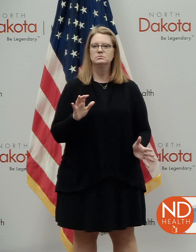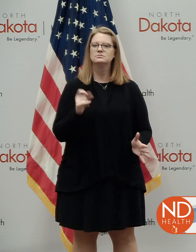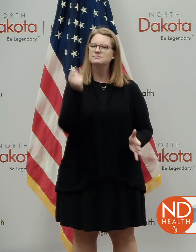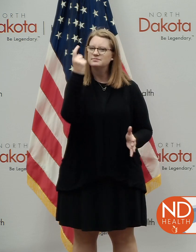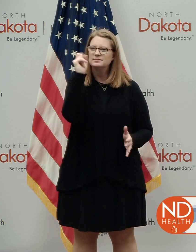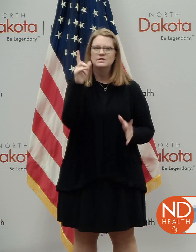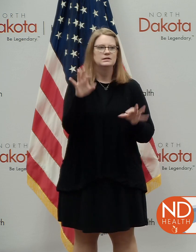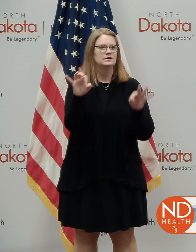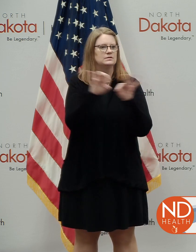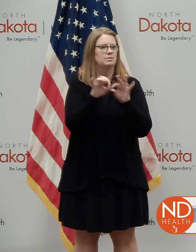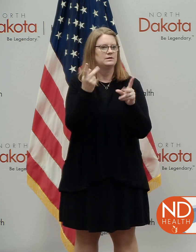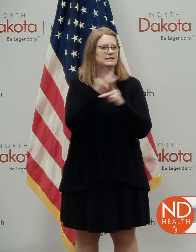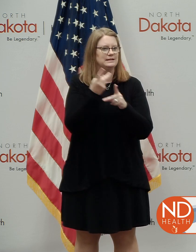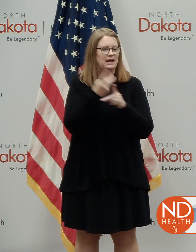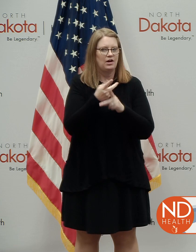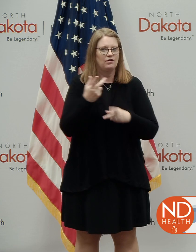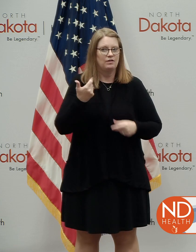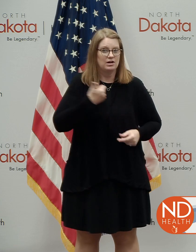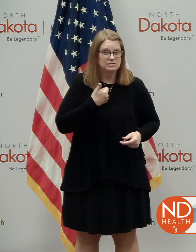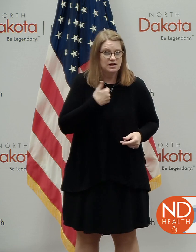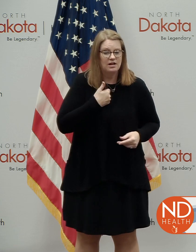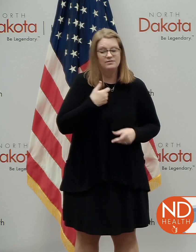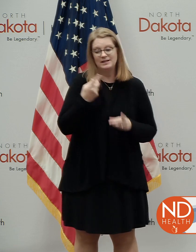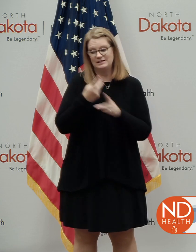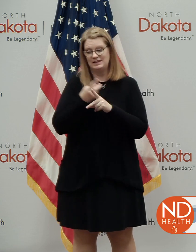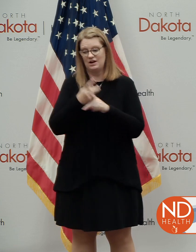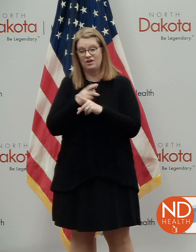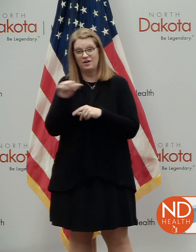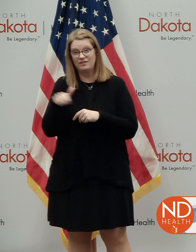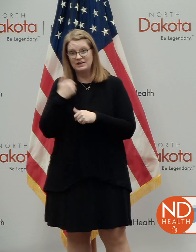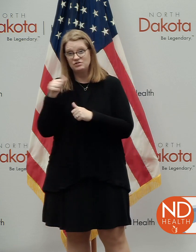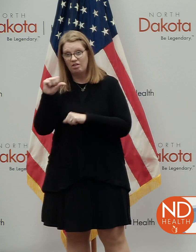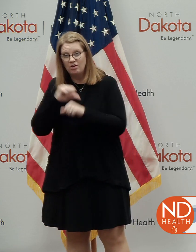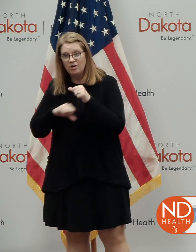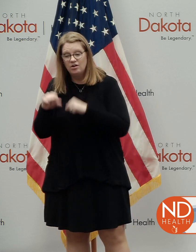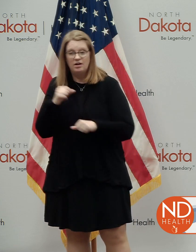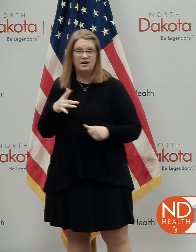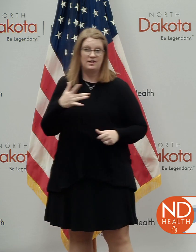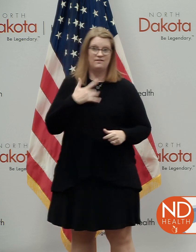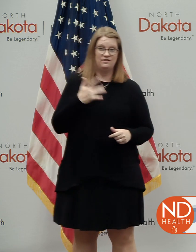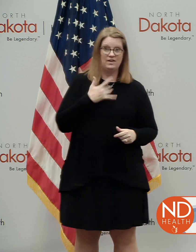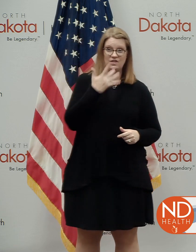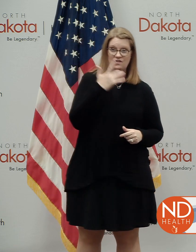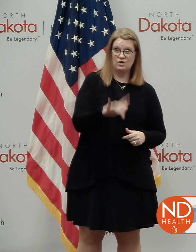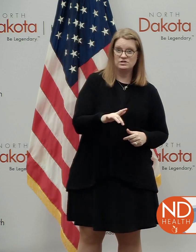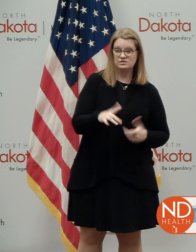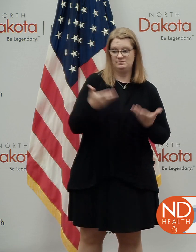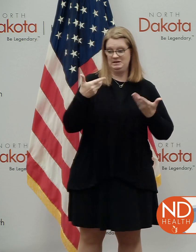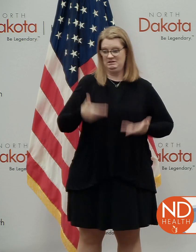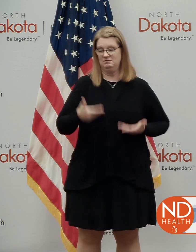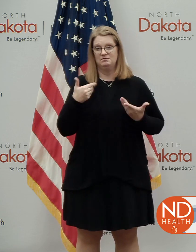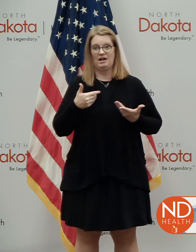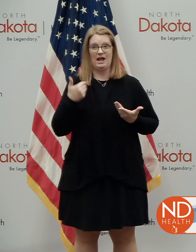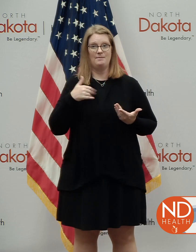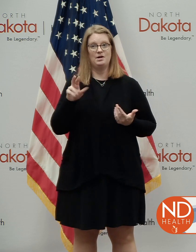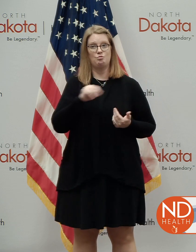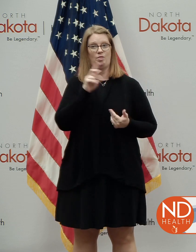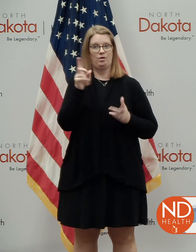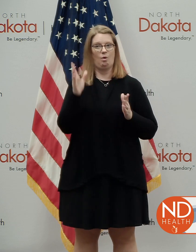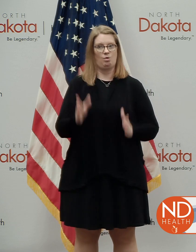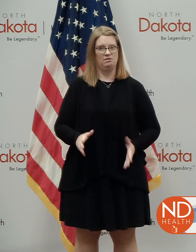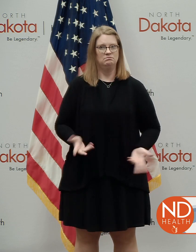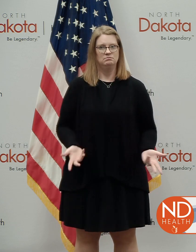ourselves. It's time to take care of each other. And I feel lucky to be a North Dakotan. As I stand up here, we're a